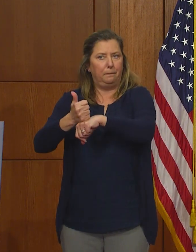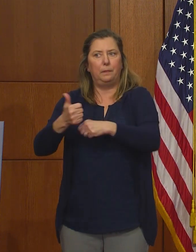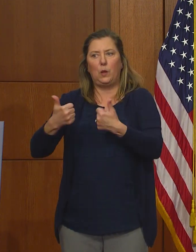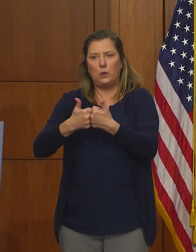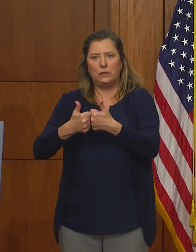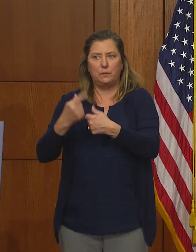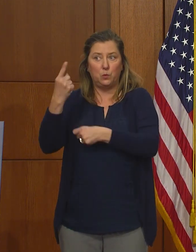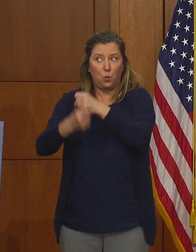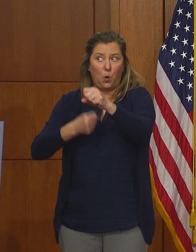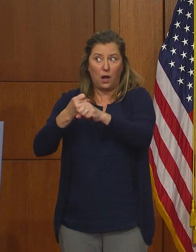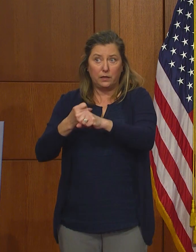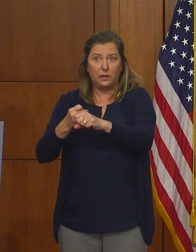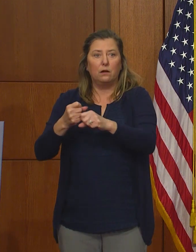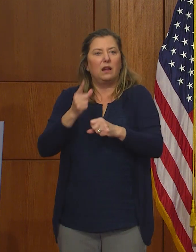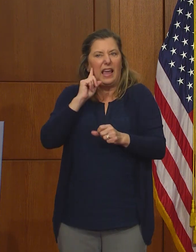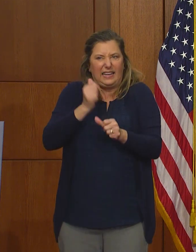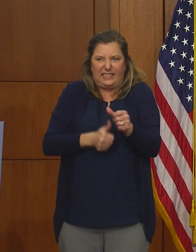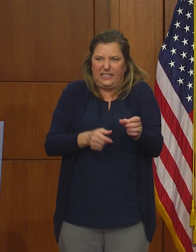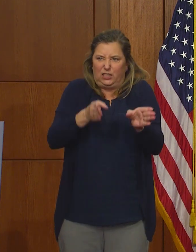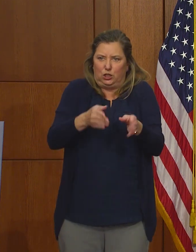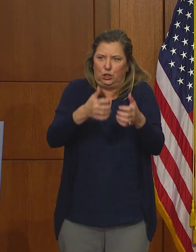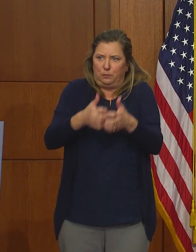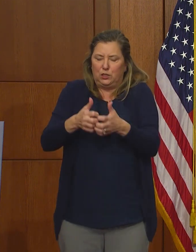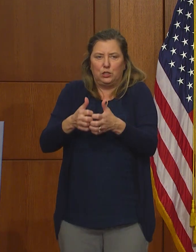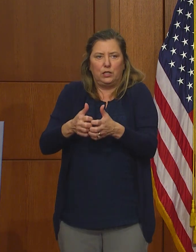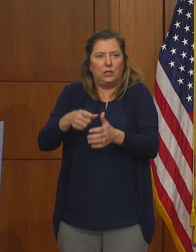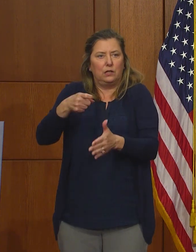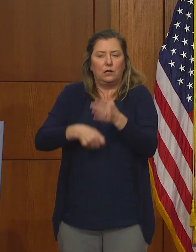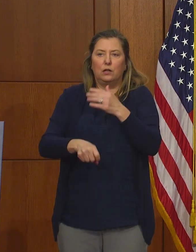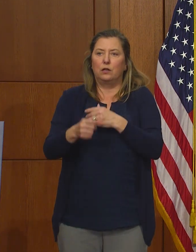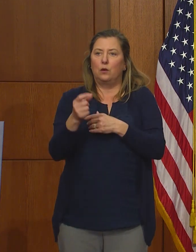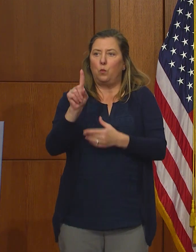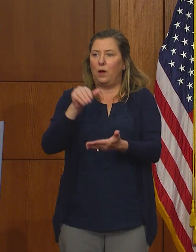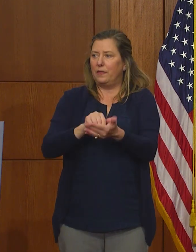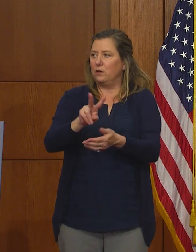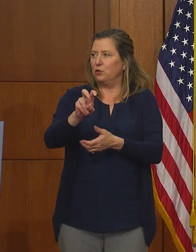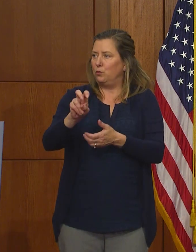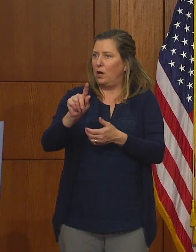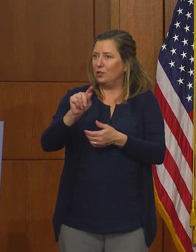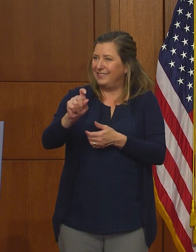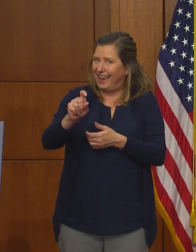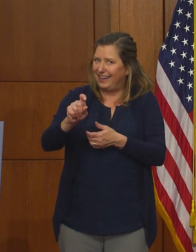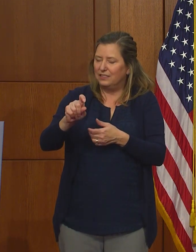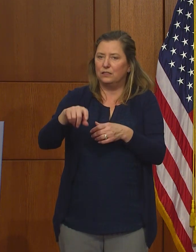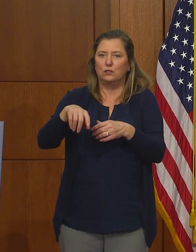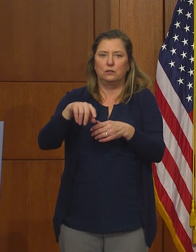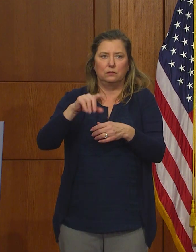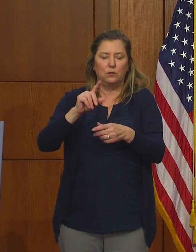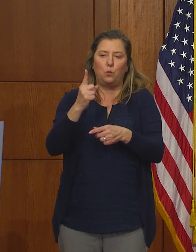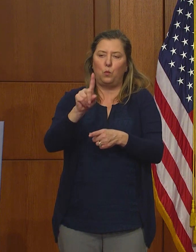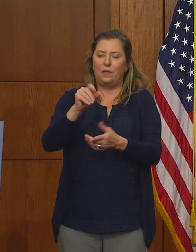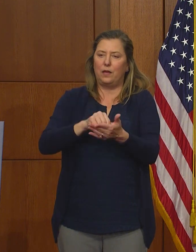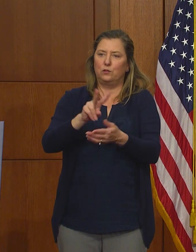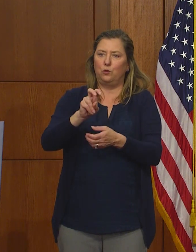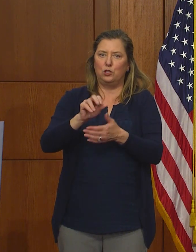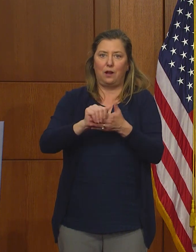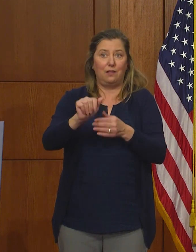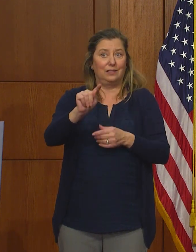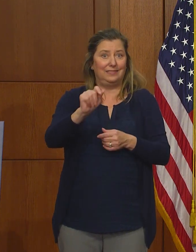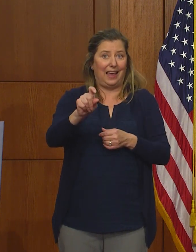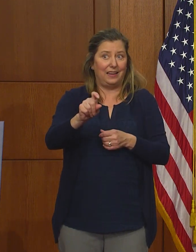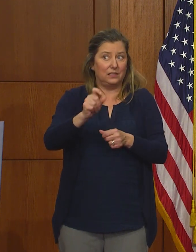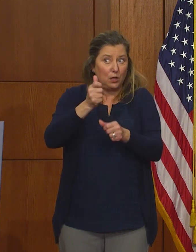year and to tax each machine at $1,200 per month per machine across the Commonwealth.